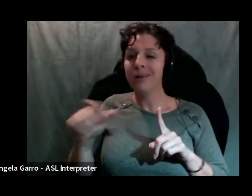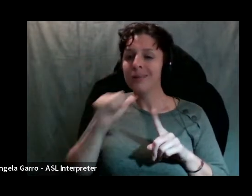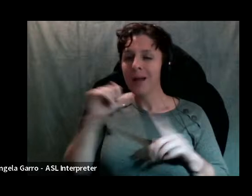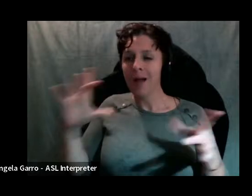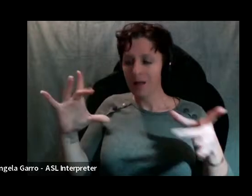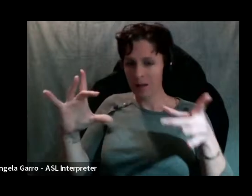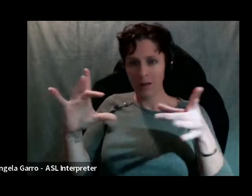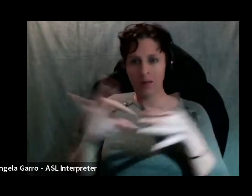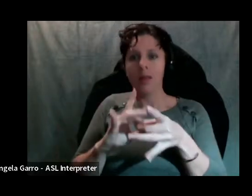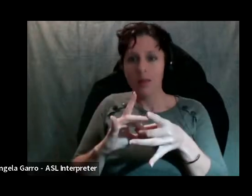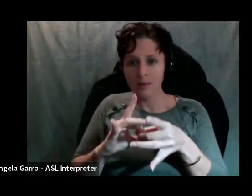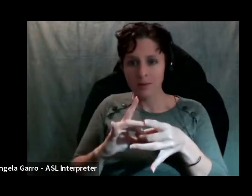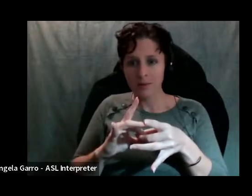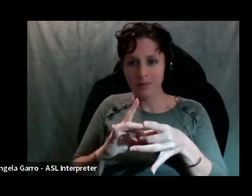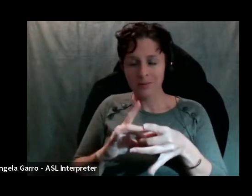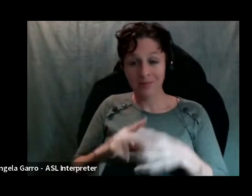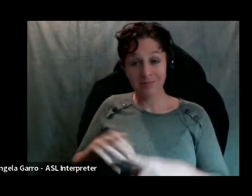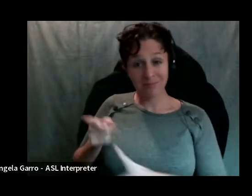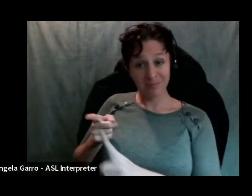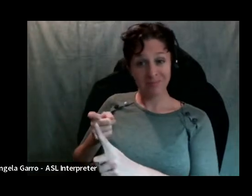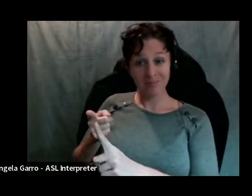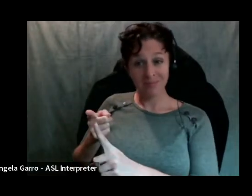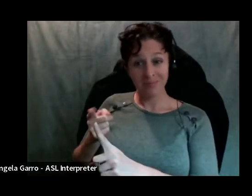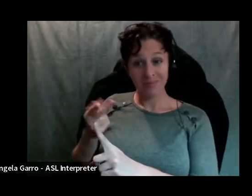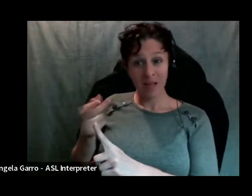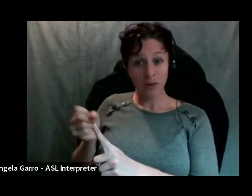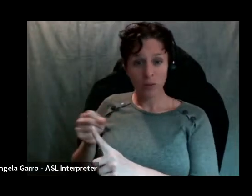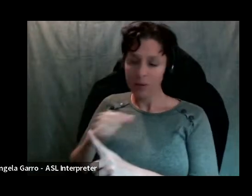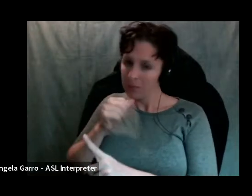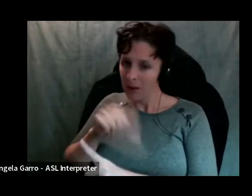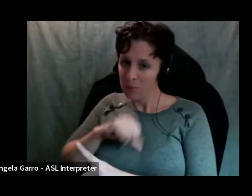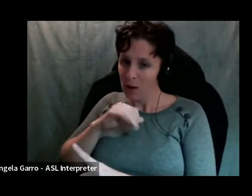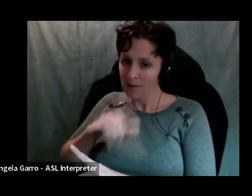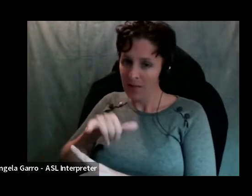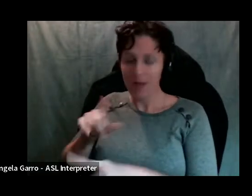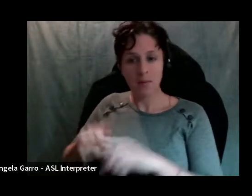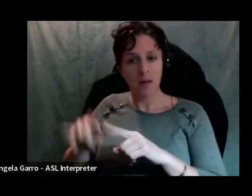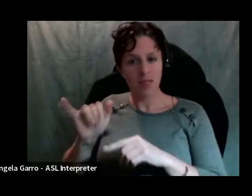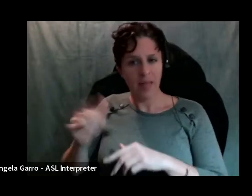dots. She's in high school. I'm not proud of it, but that's reality.